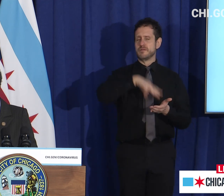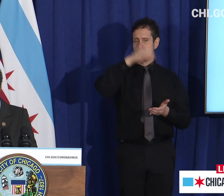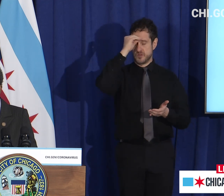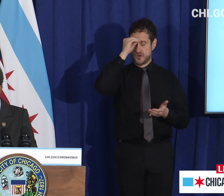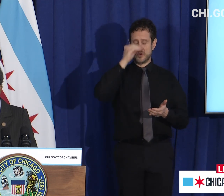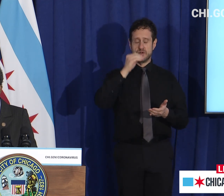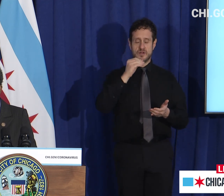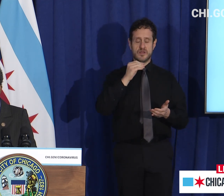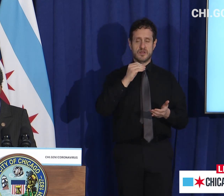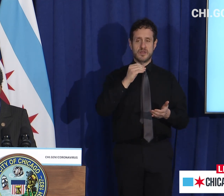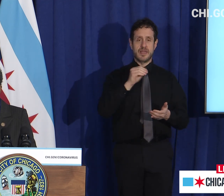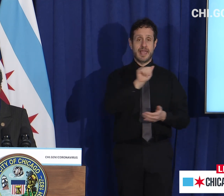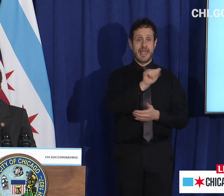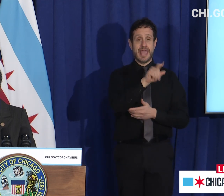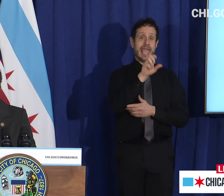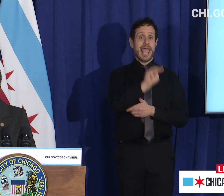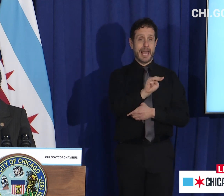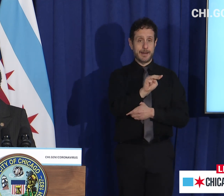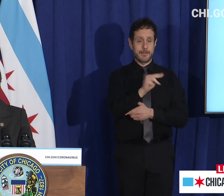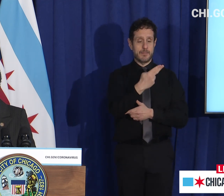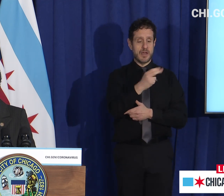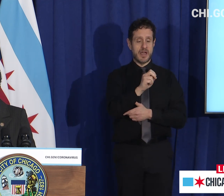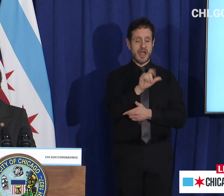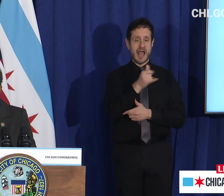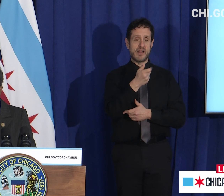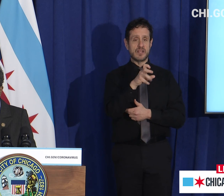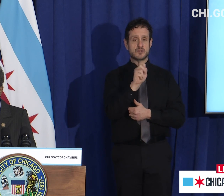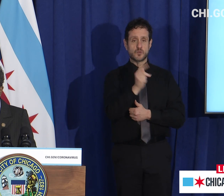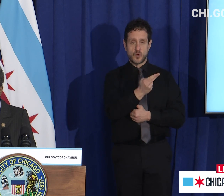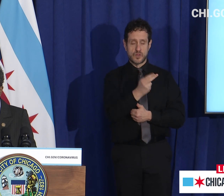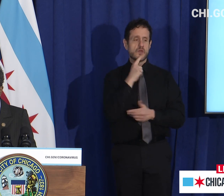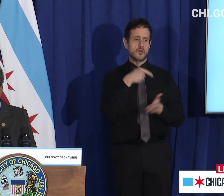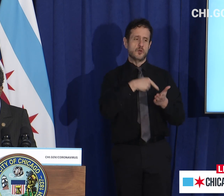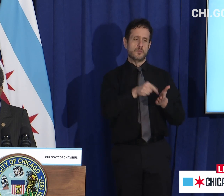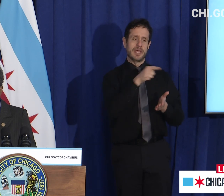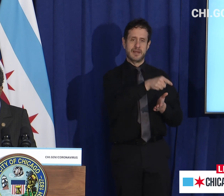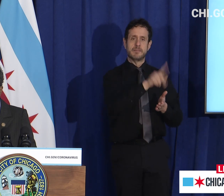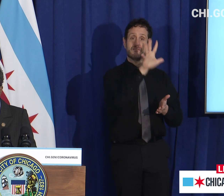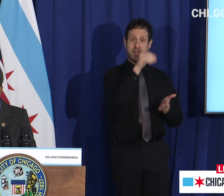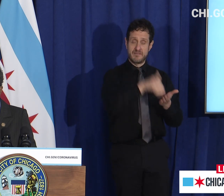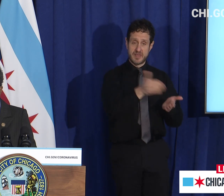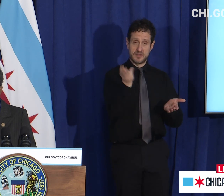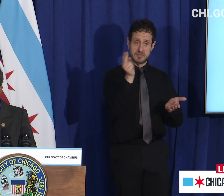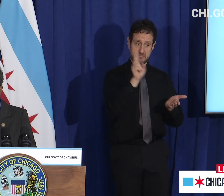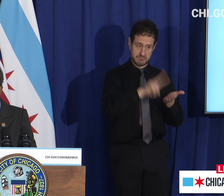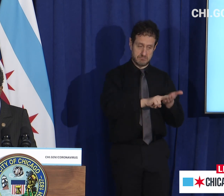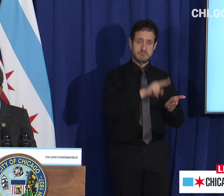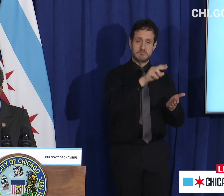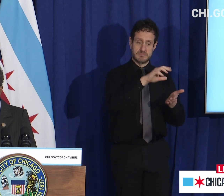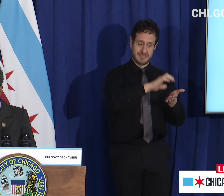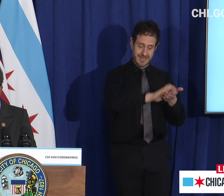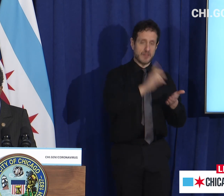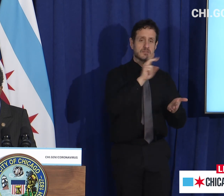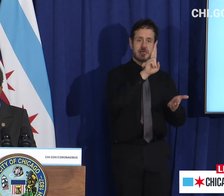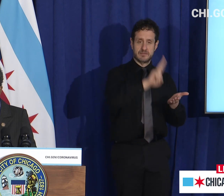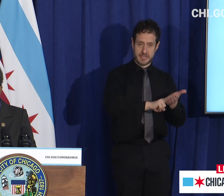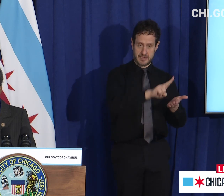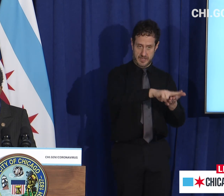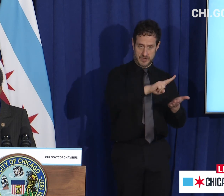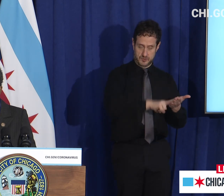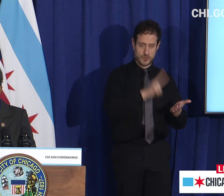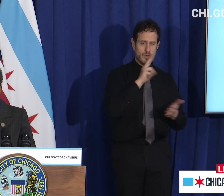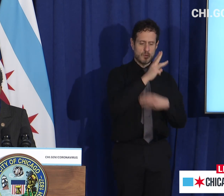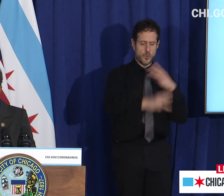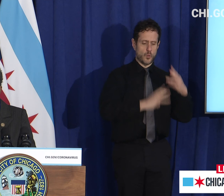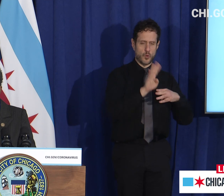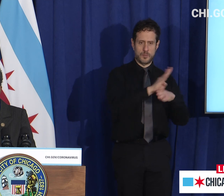that Adam Hollingsworth was paid $5,000 and signed a contract with World Business Chicago. That's a taxpayer-funded